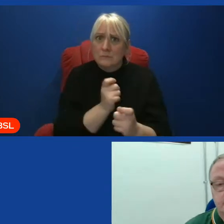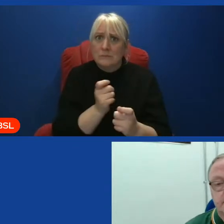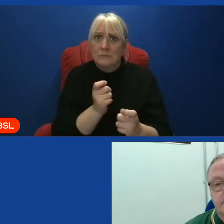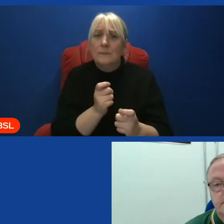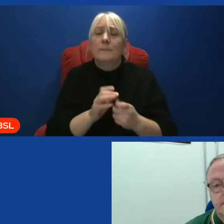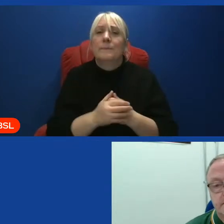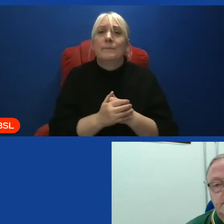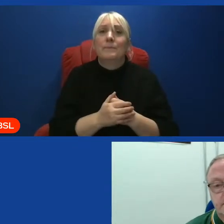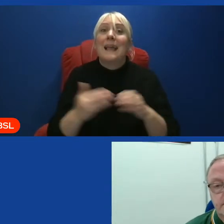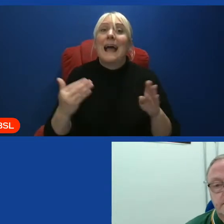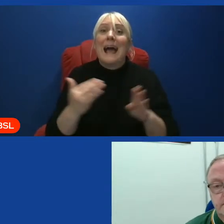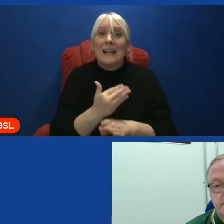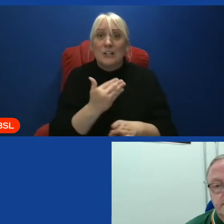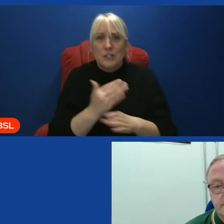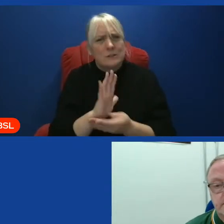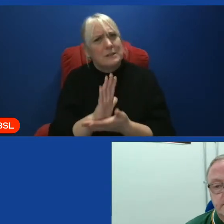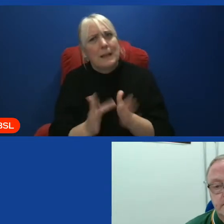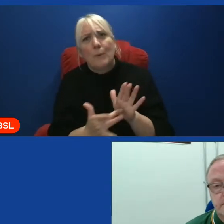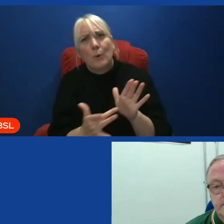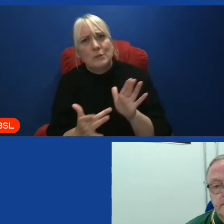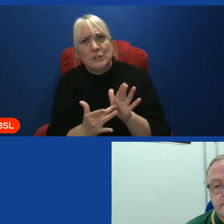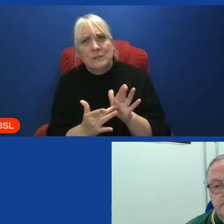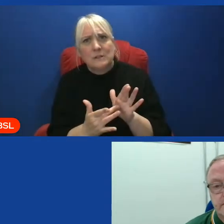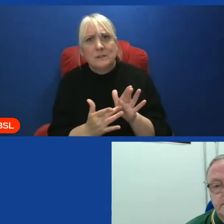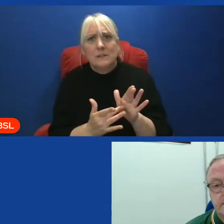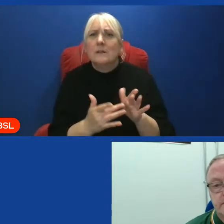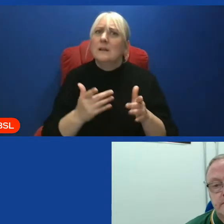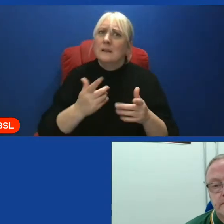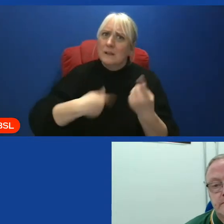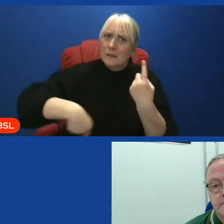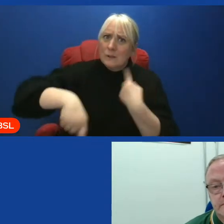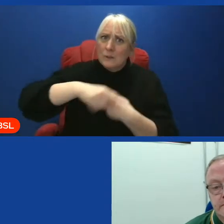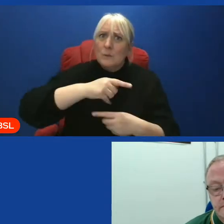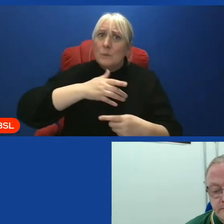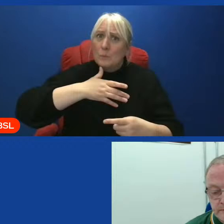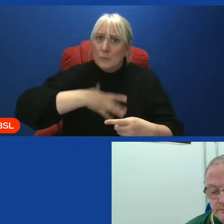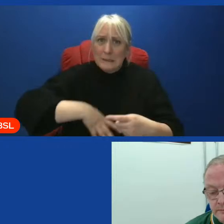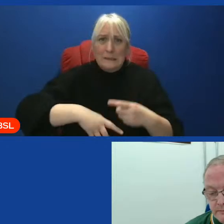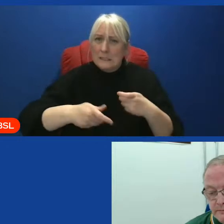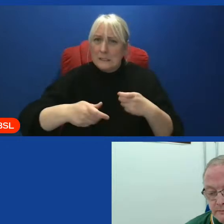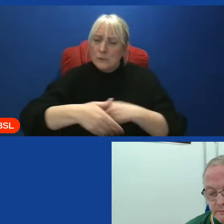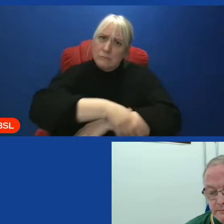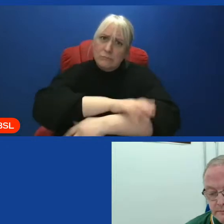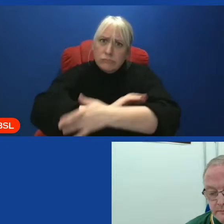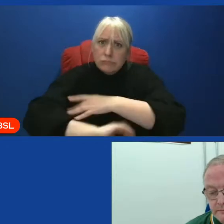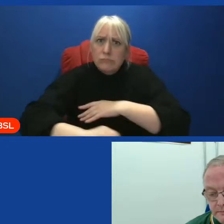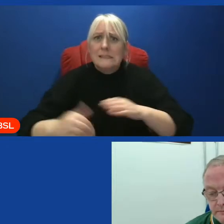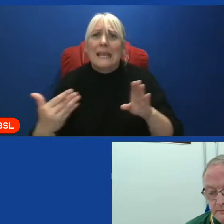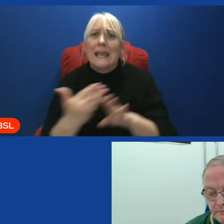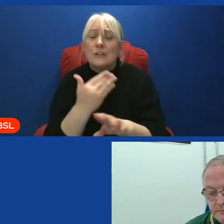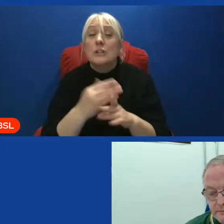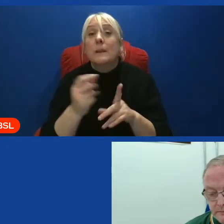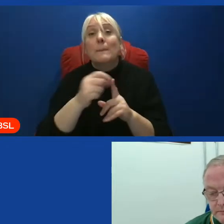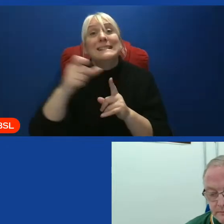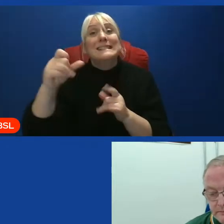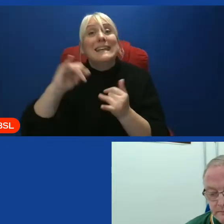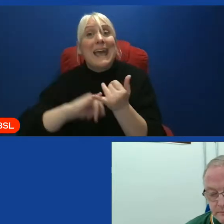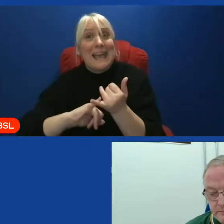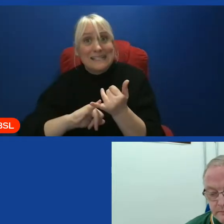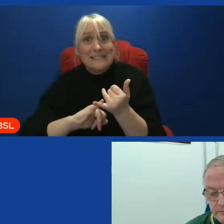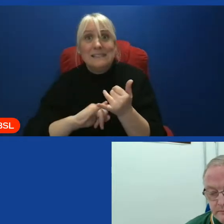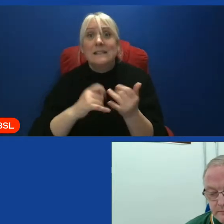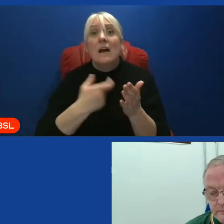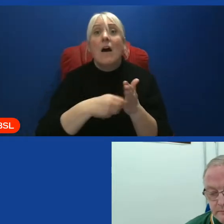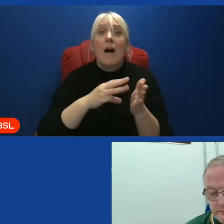actions speak louder than the words. Don't just talk about it, let's do it. Because so many of staff within PCS, Austerity and